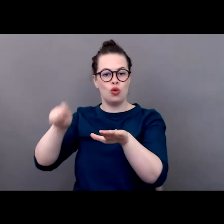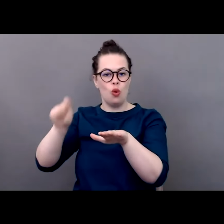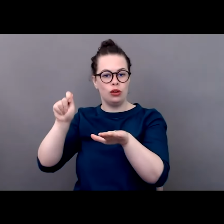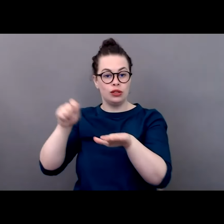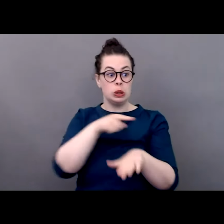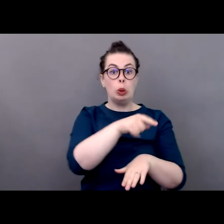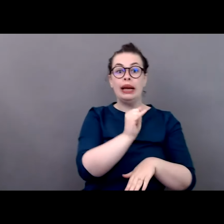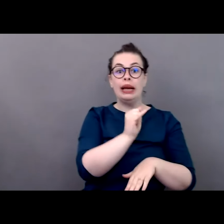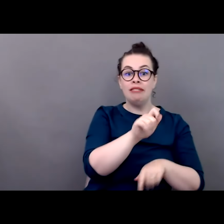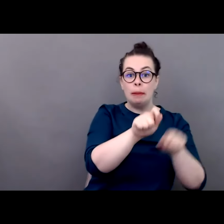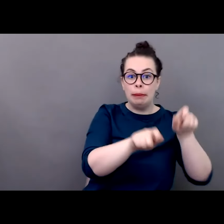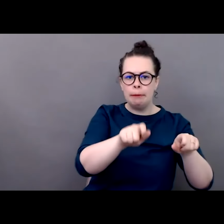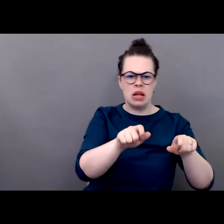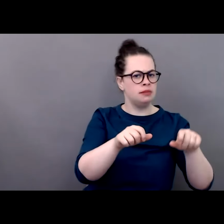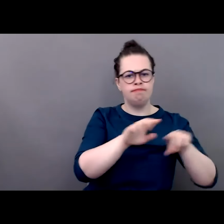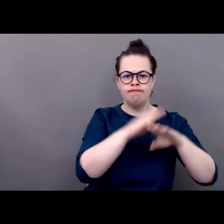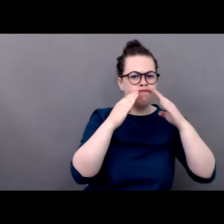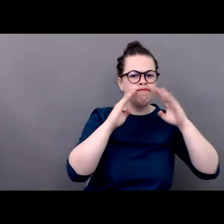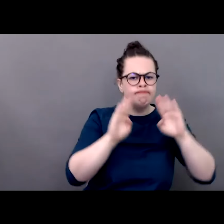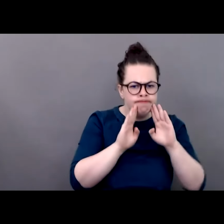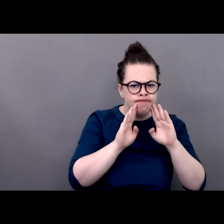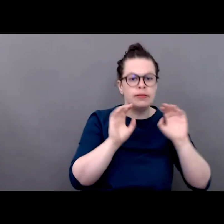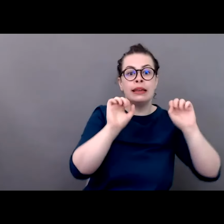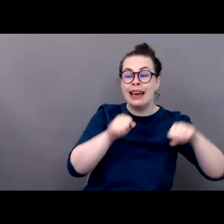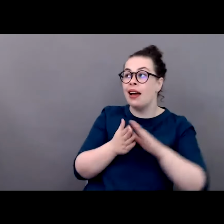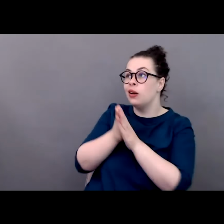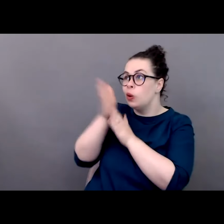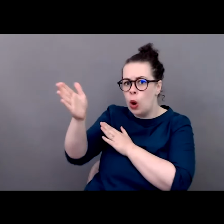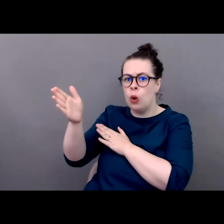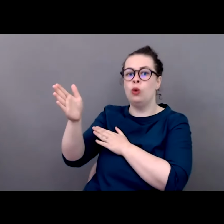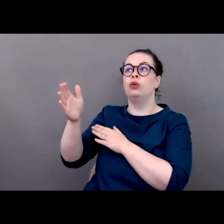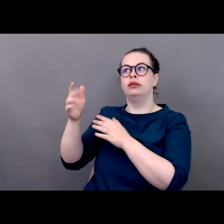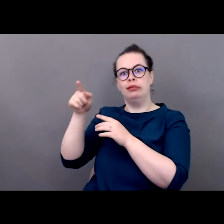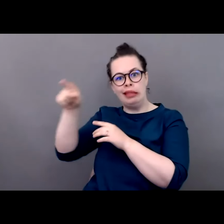it delivers some kind of a decision, which are called views.